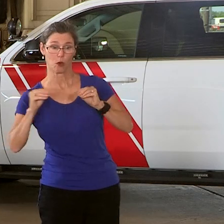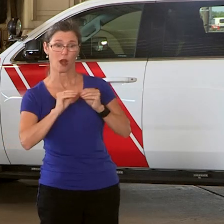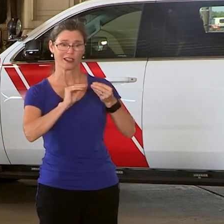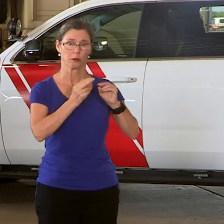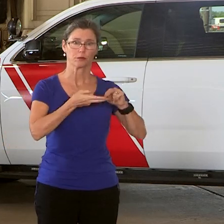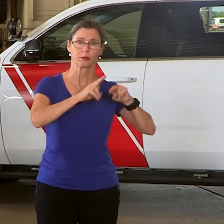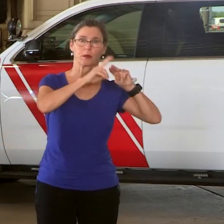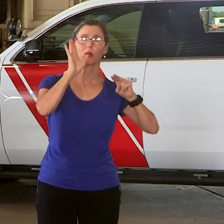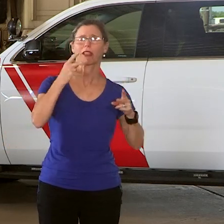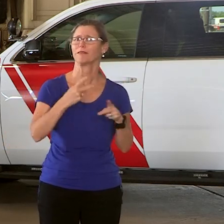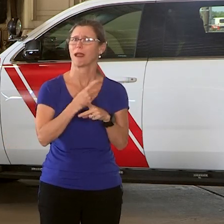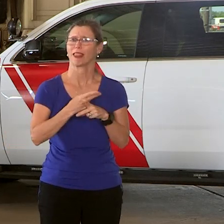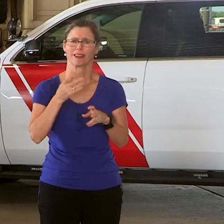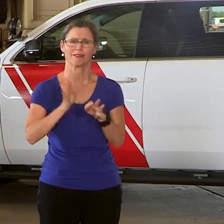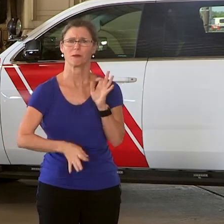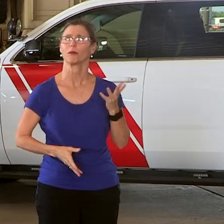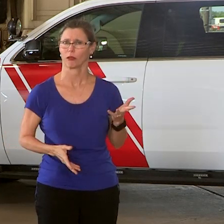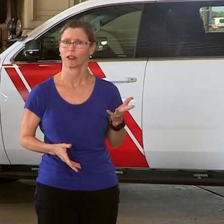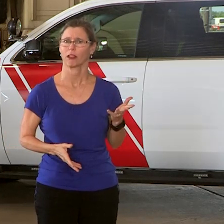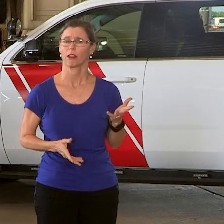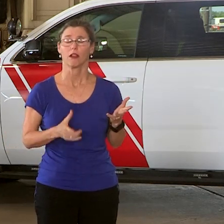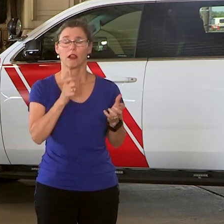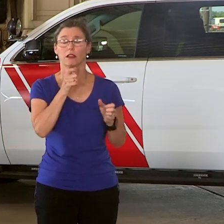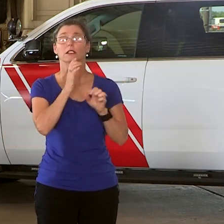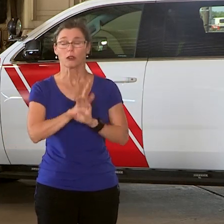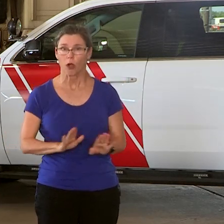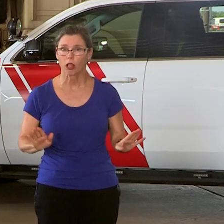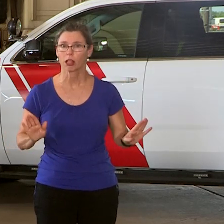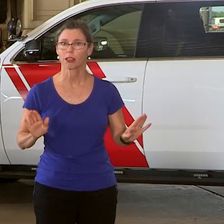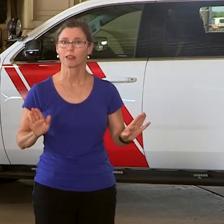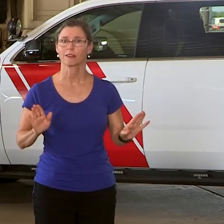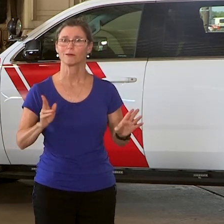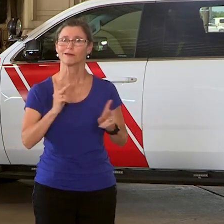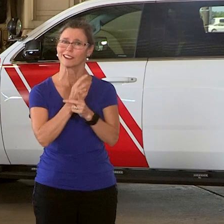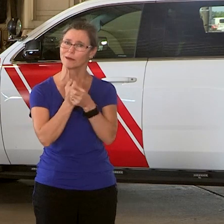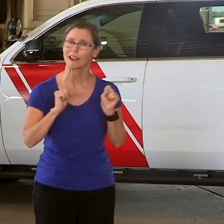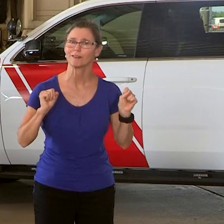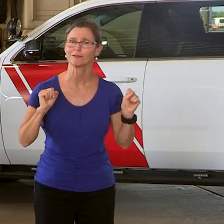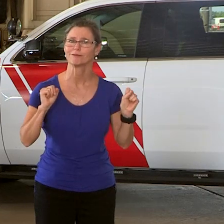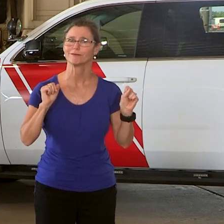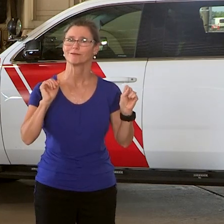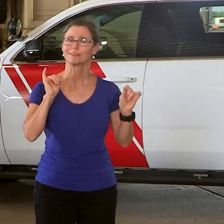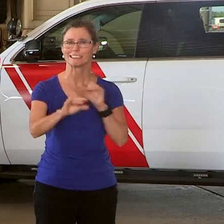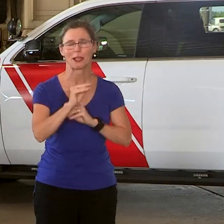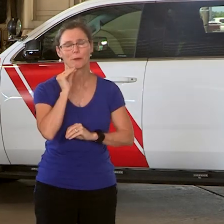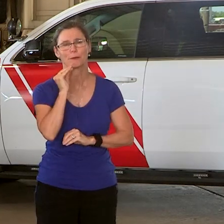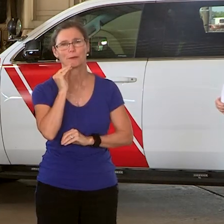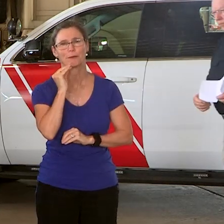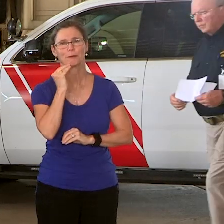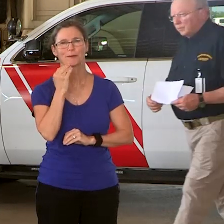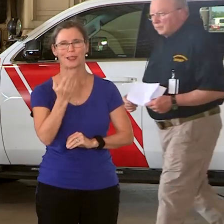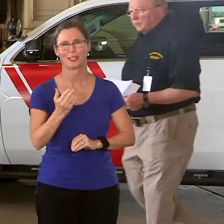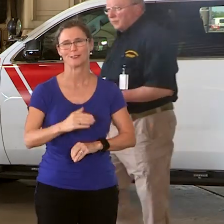That is mathematics. Stay calm, stay safe, stay home. Thank you.